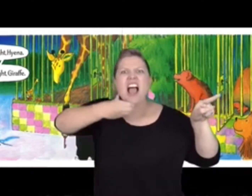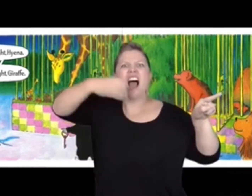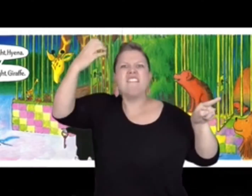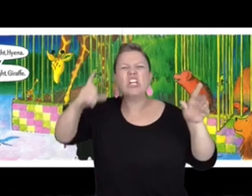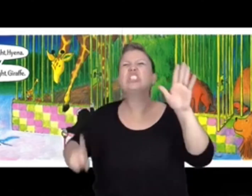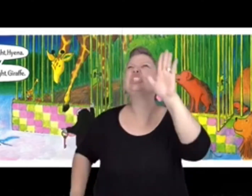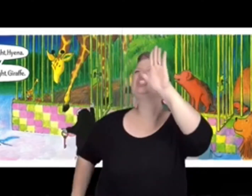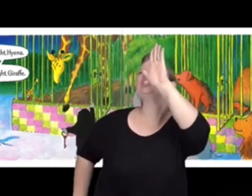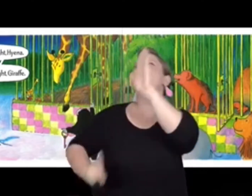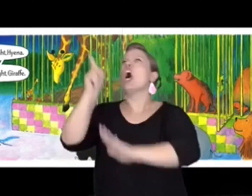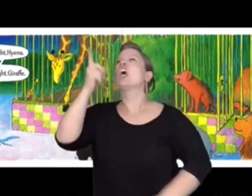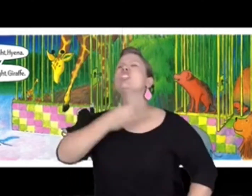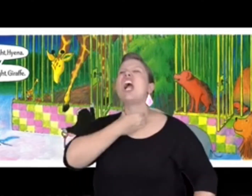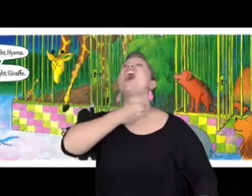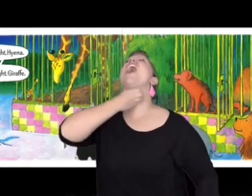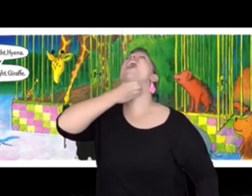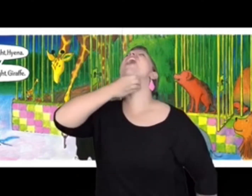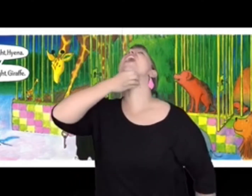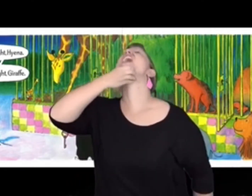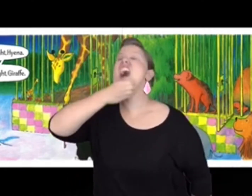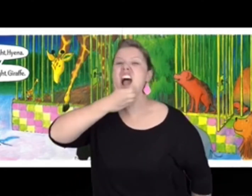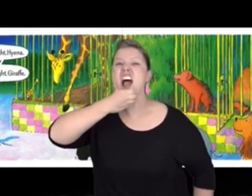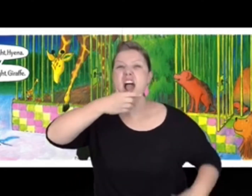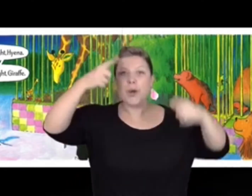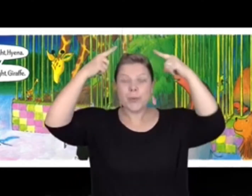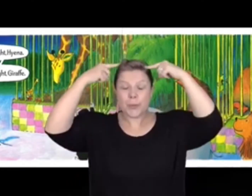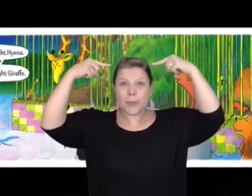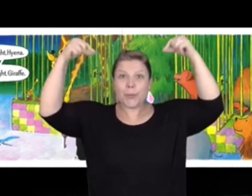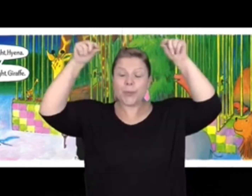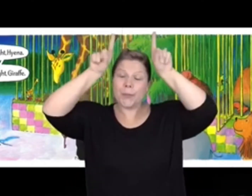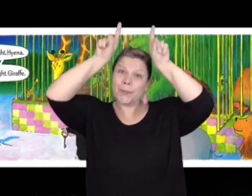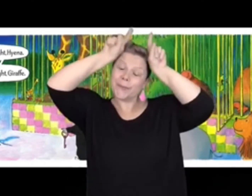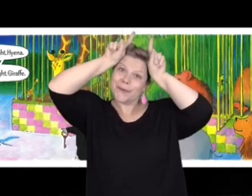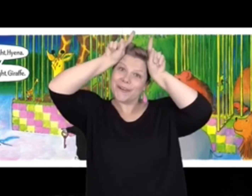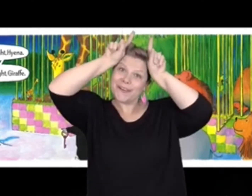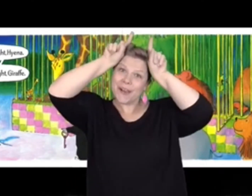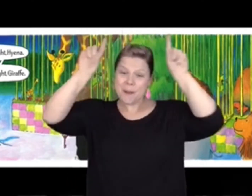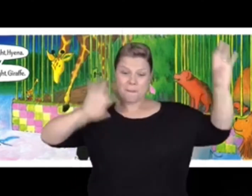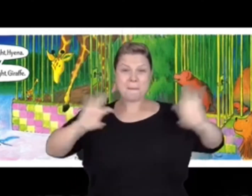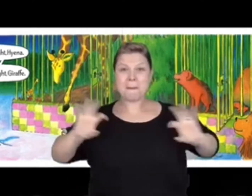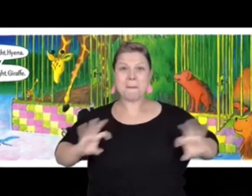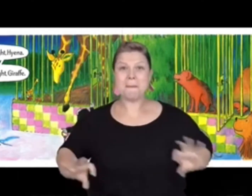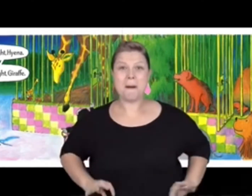and a giraffe. A really tall, long-necked giraffe.